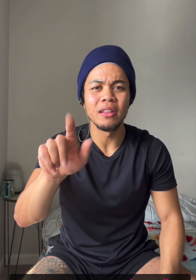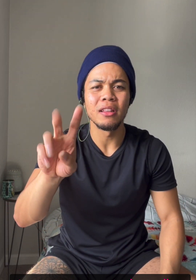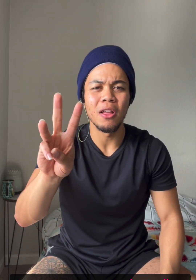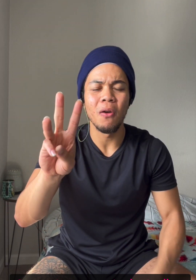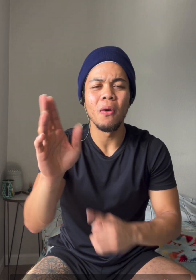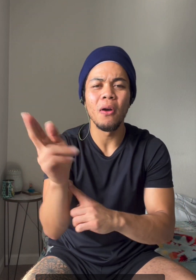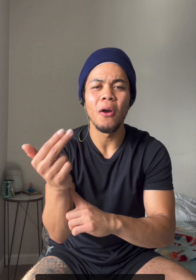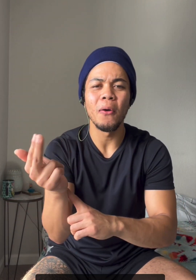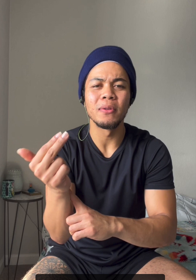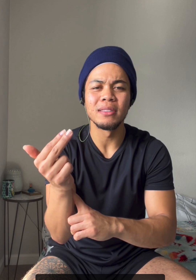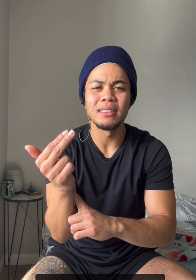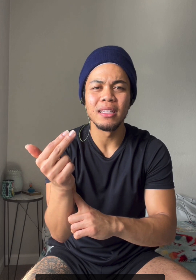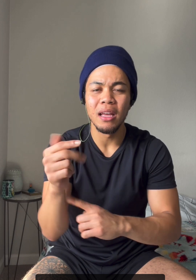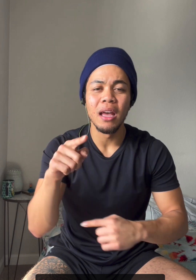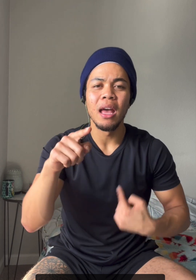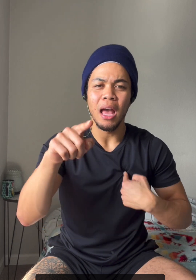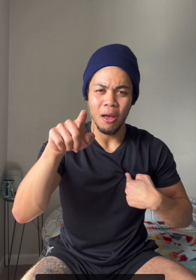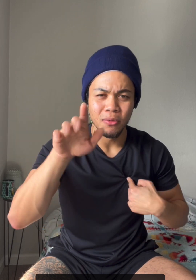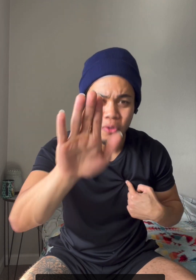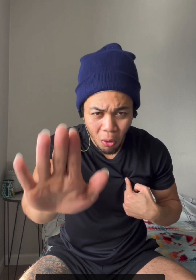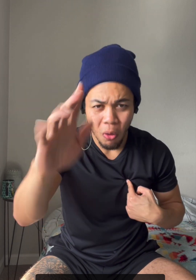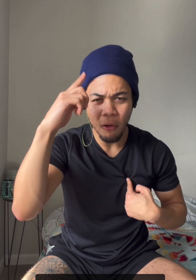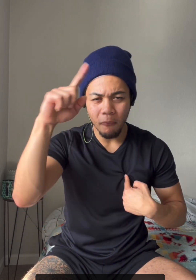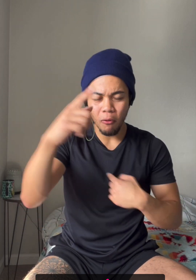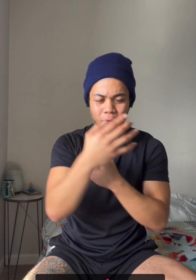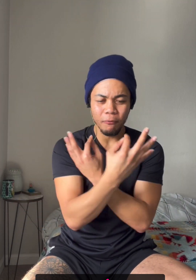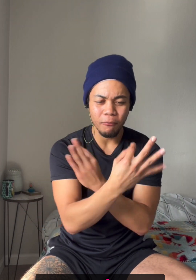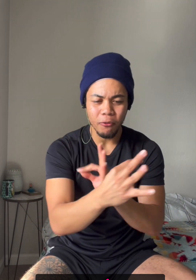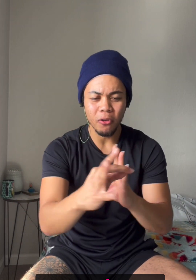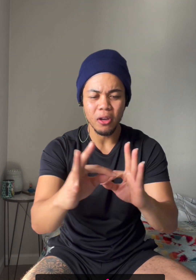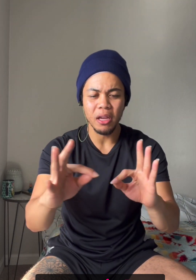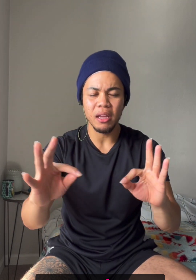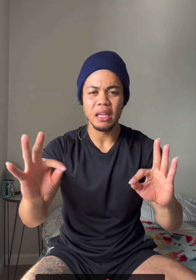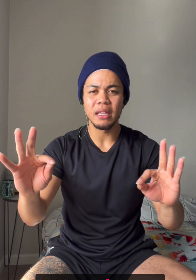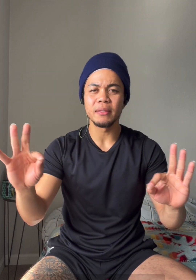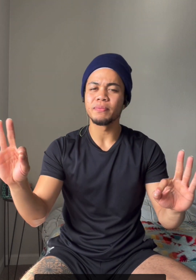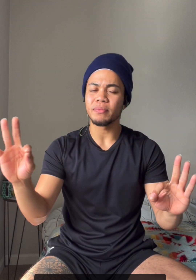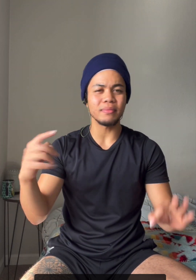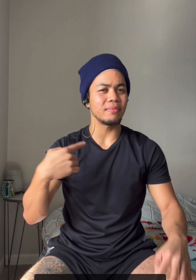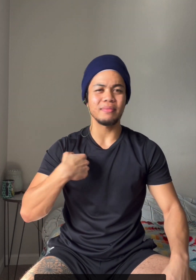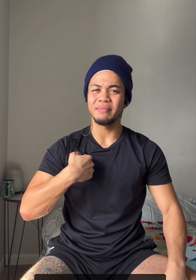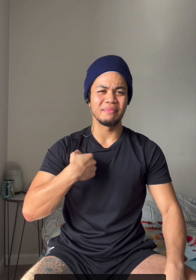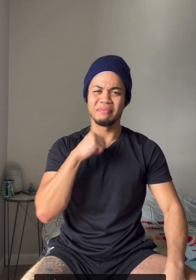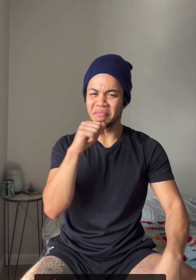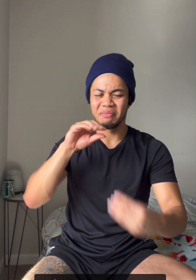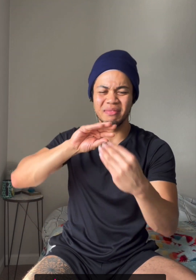I was yours for free I don't get existential